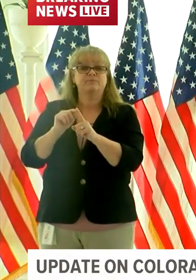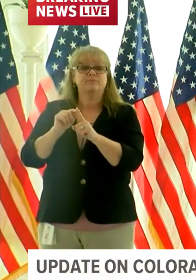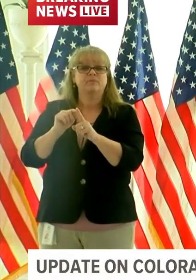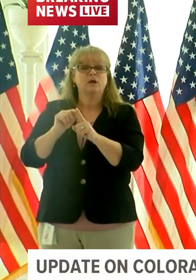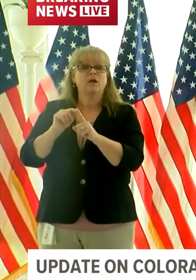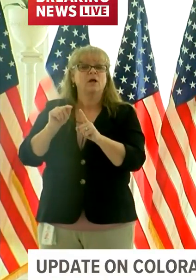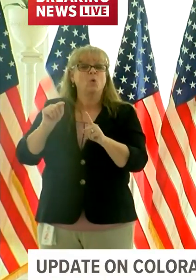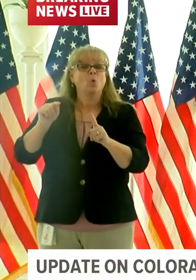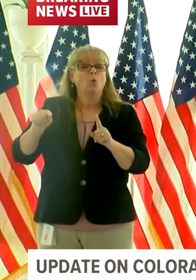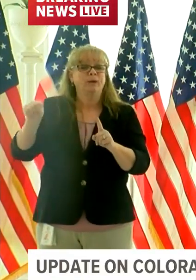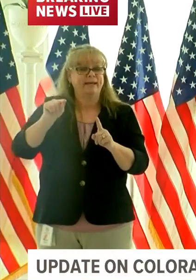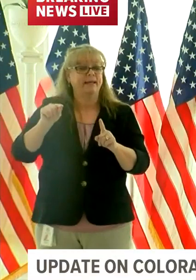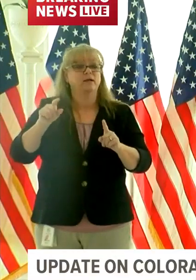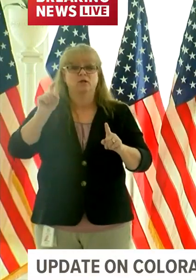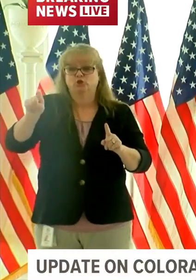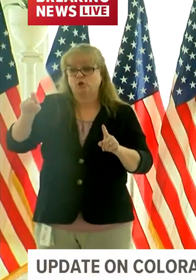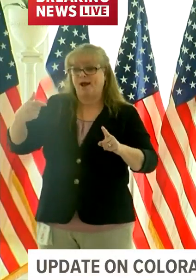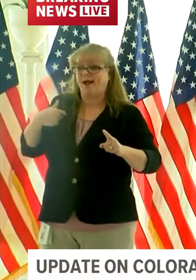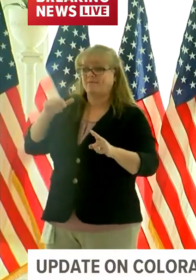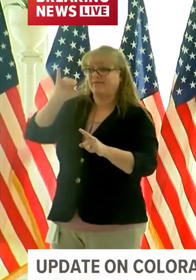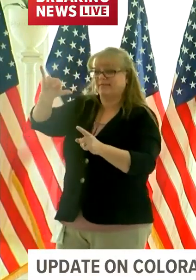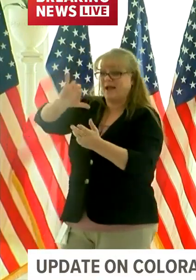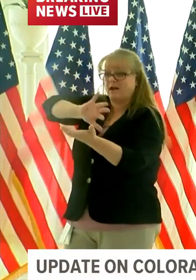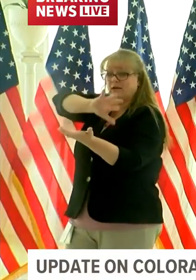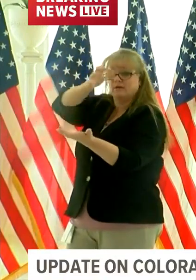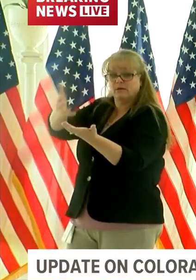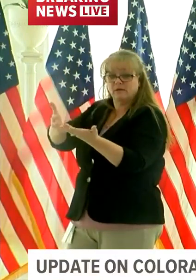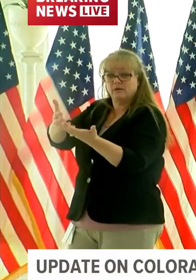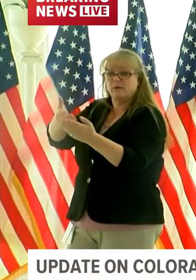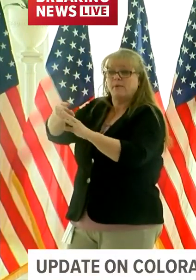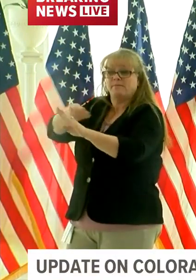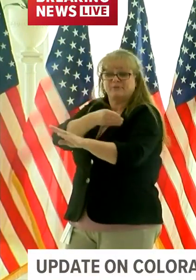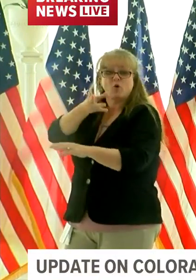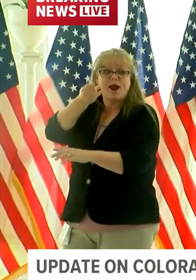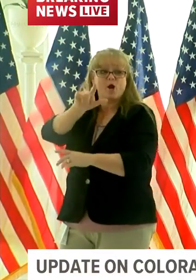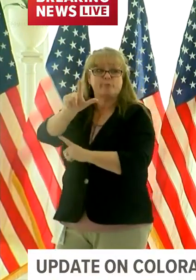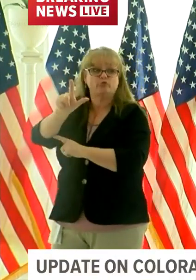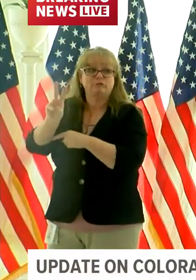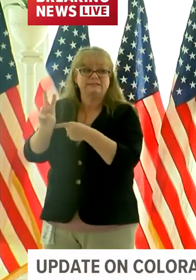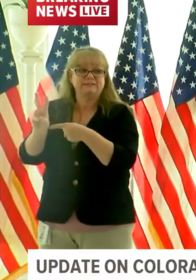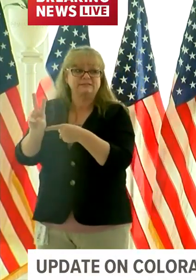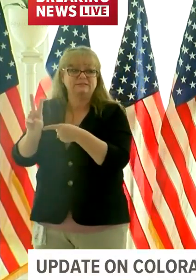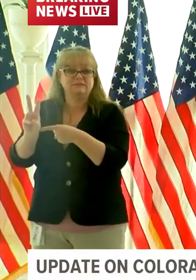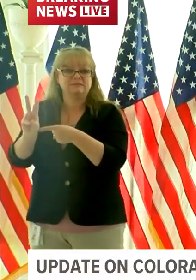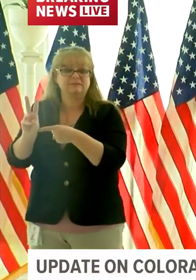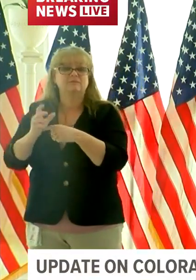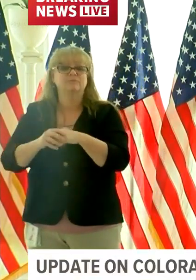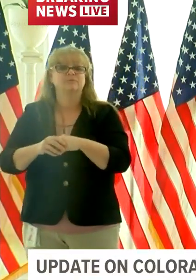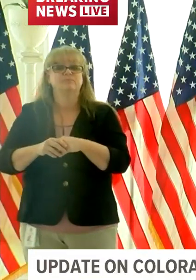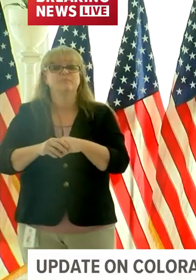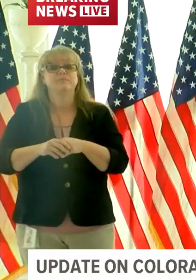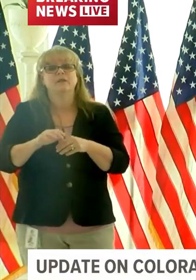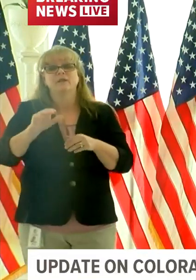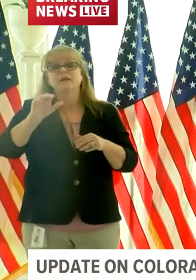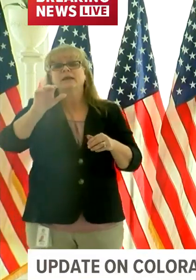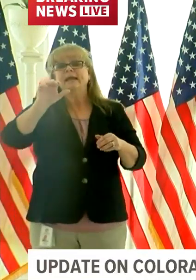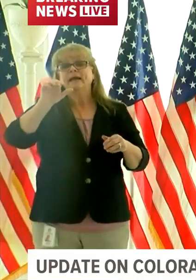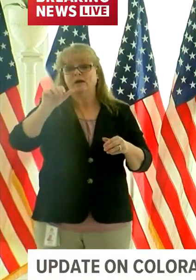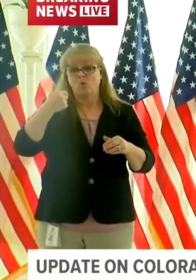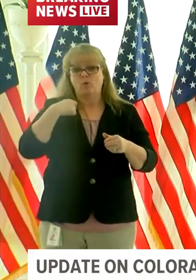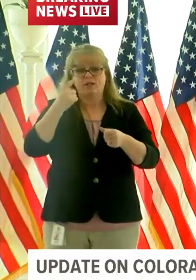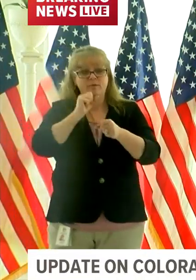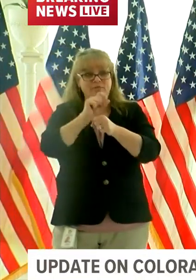are aware of what that looks like. And yes, it involves much greater testing. It involves temperature checks. It